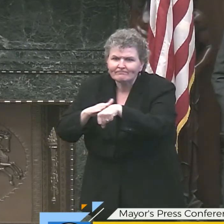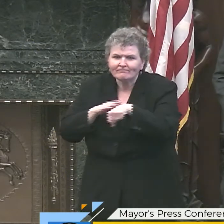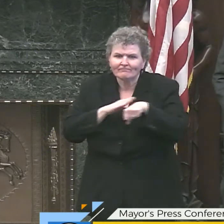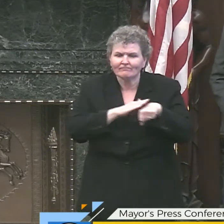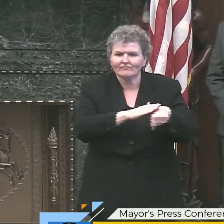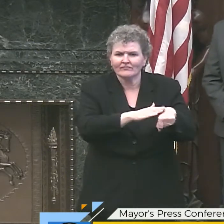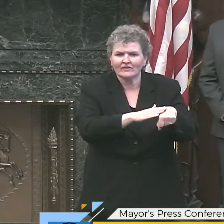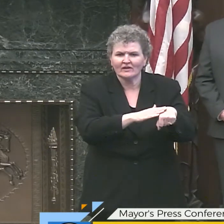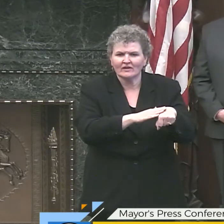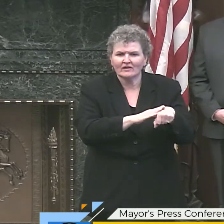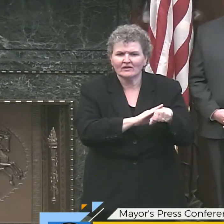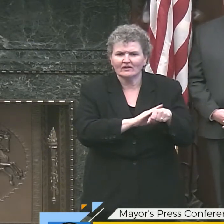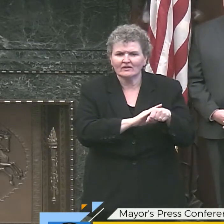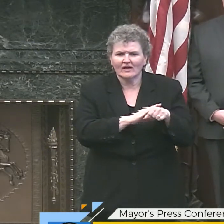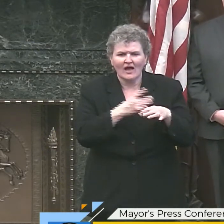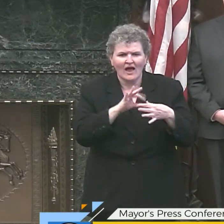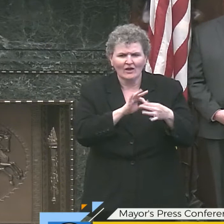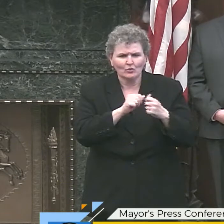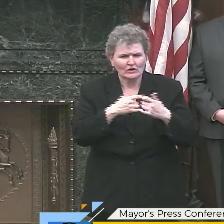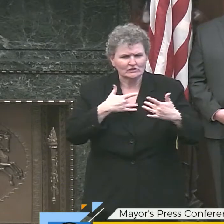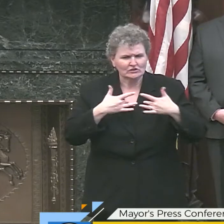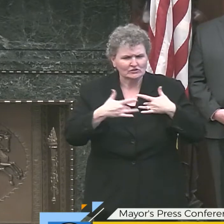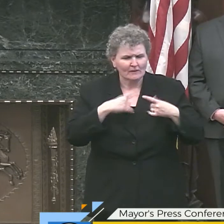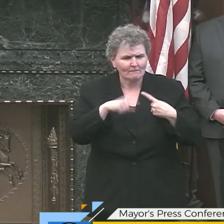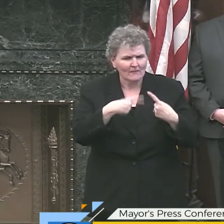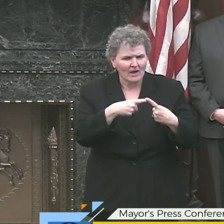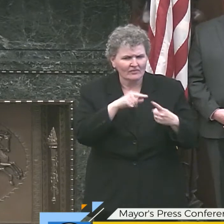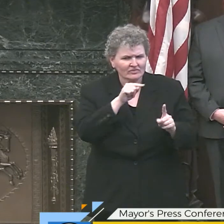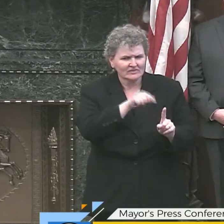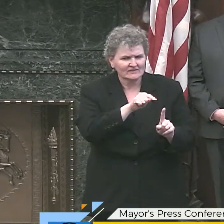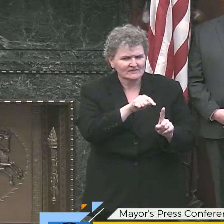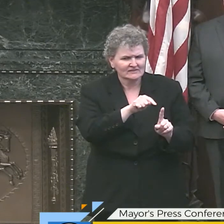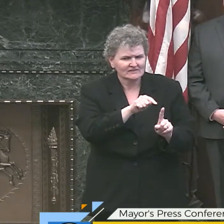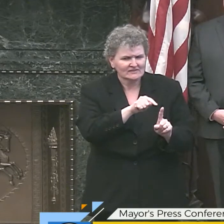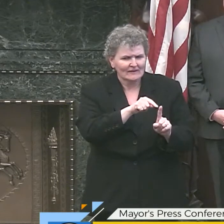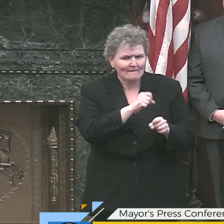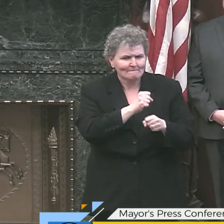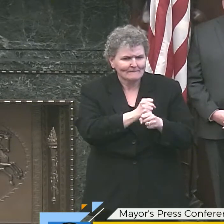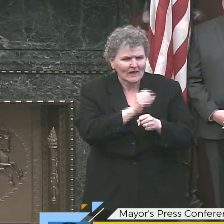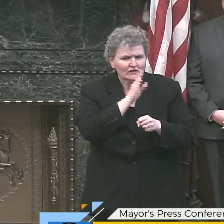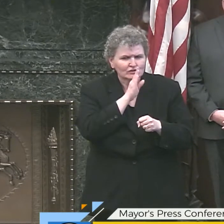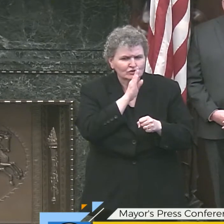there concerns being addressed as far as making sure their health